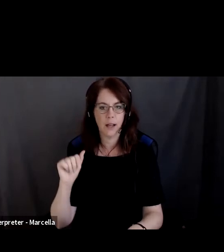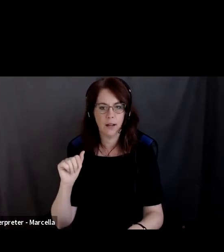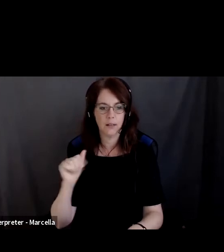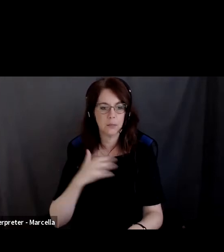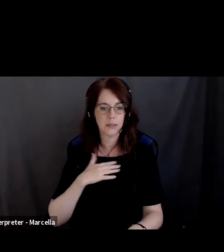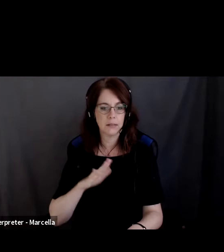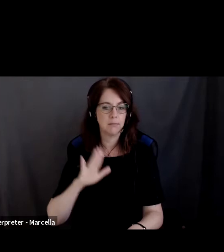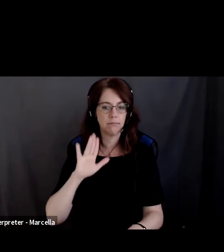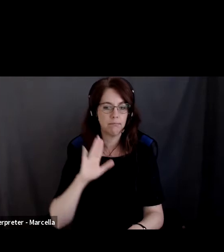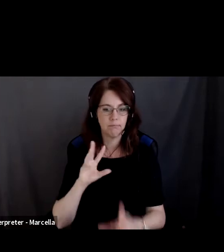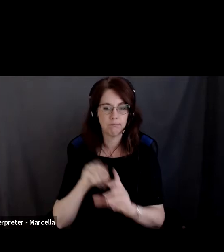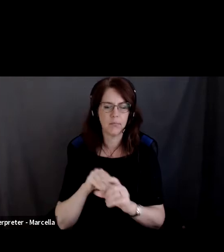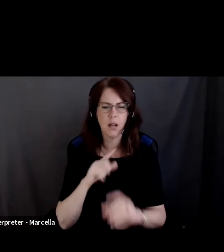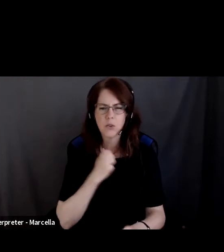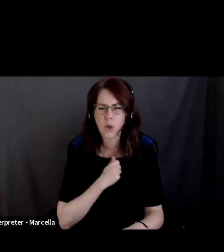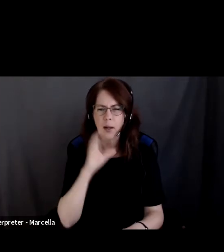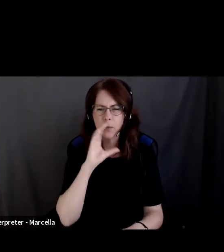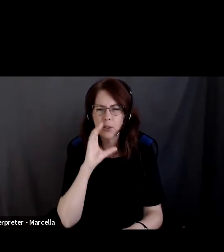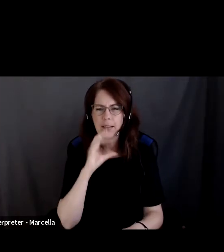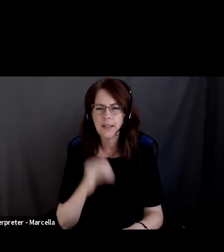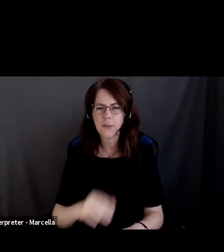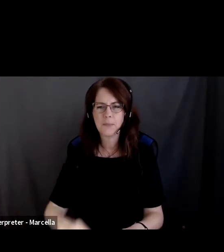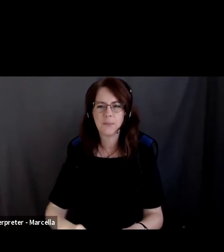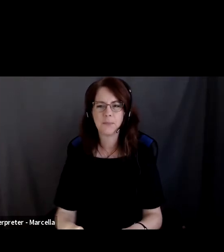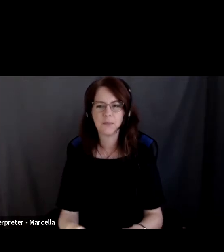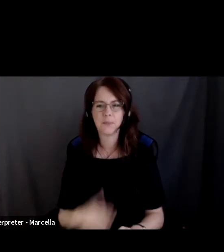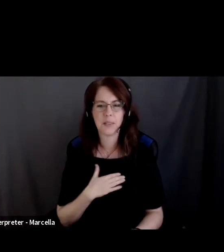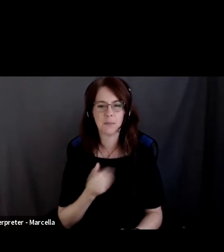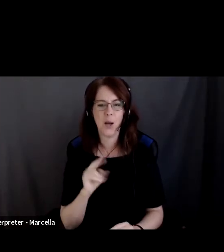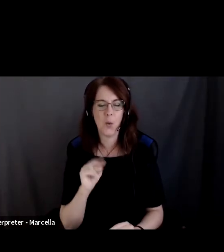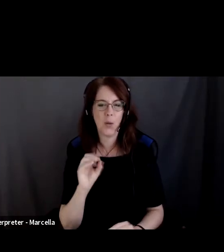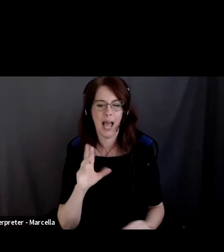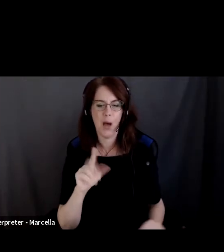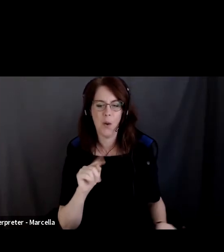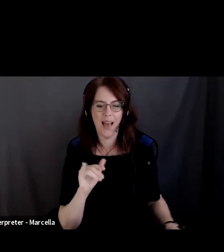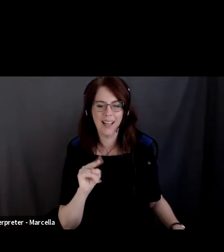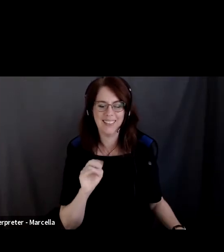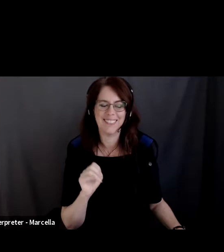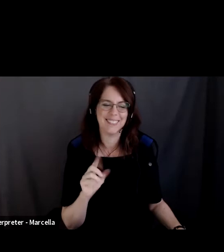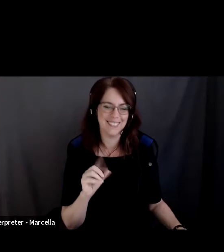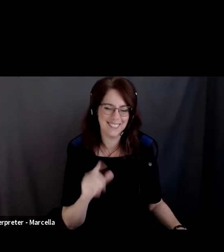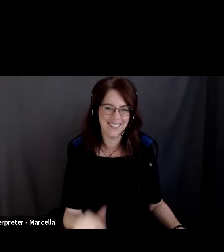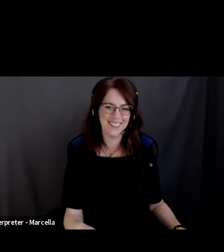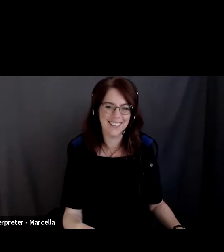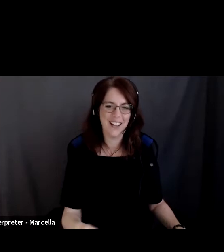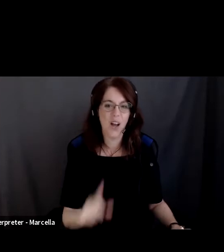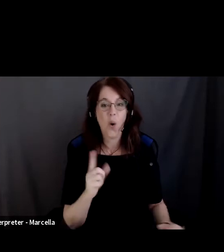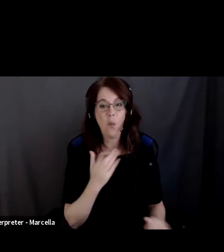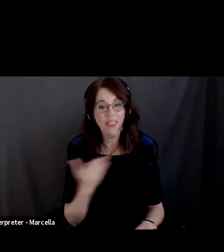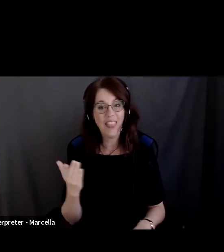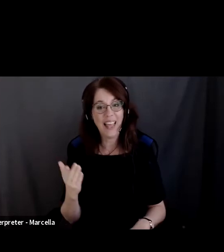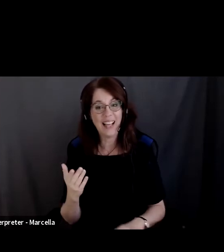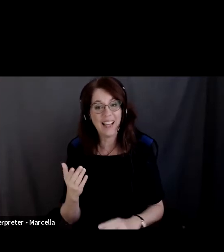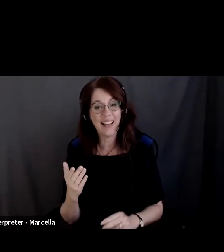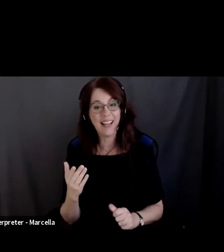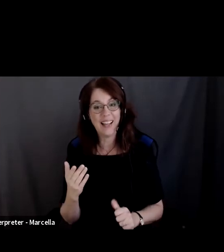whenever anything comes up. Sorry, I'm looking now at my own outline. I think one thing that